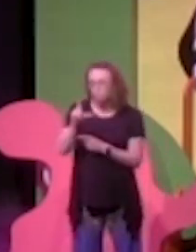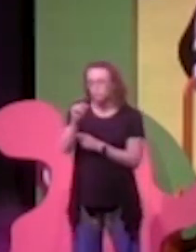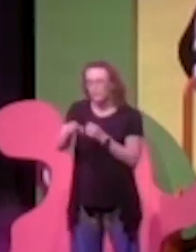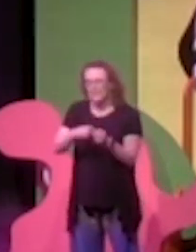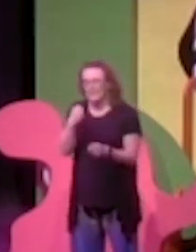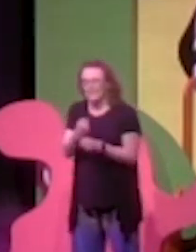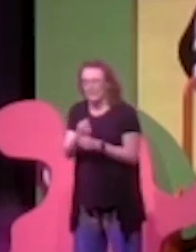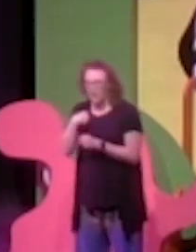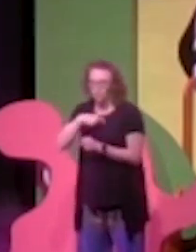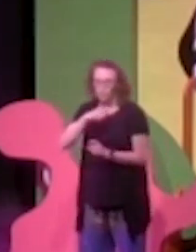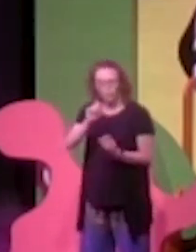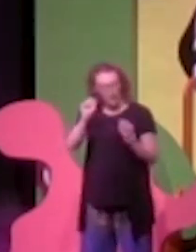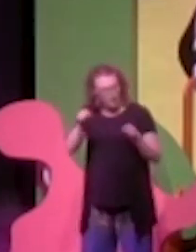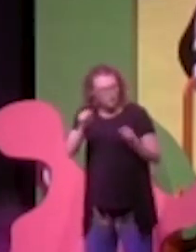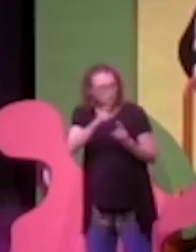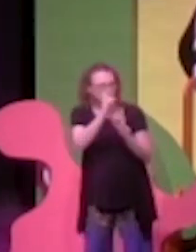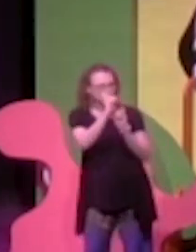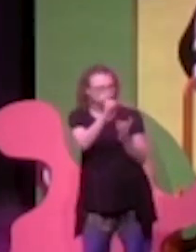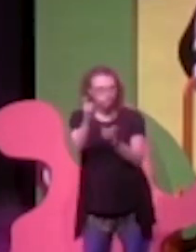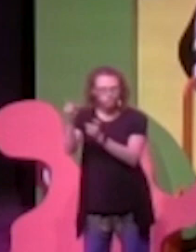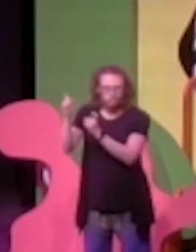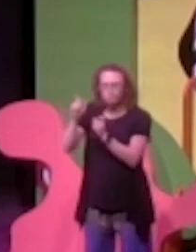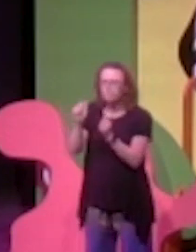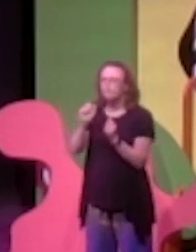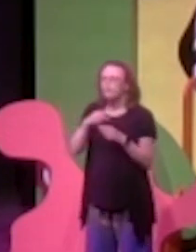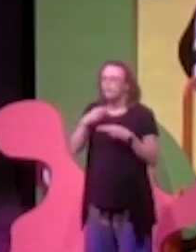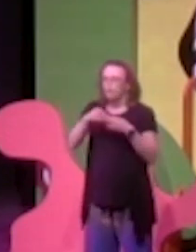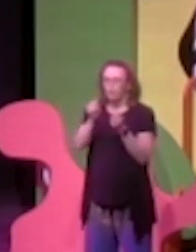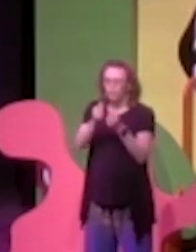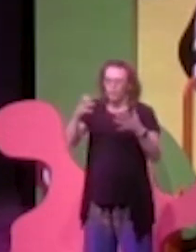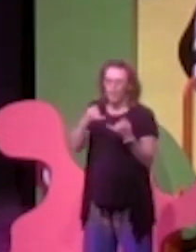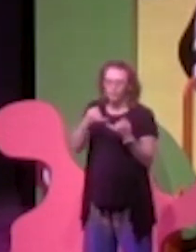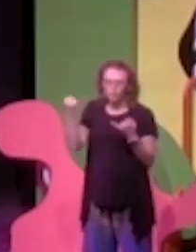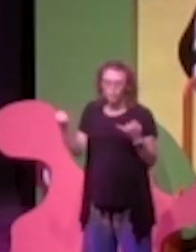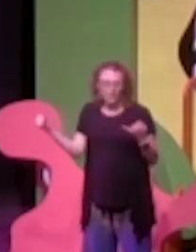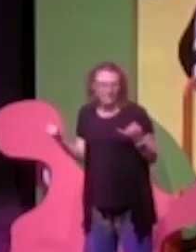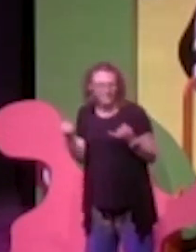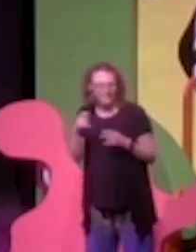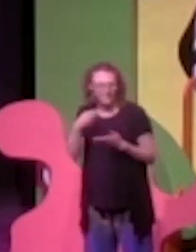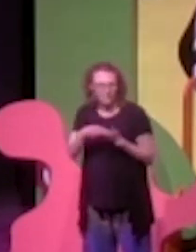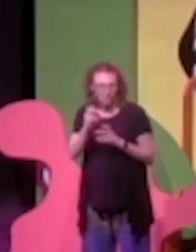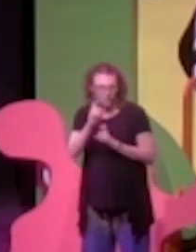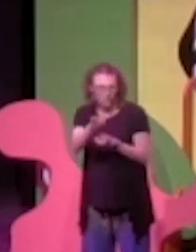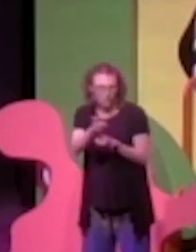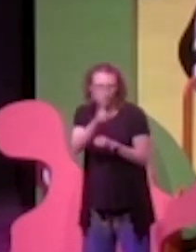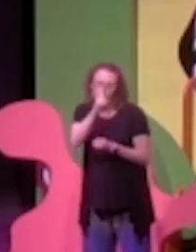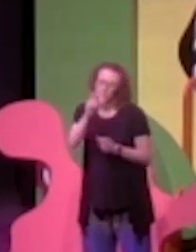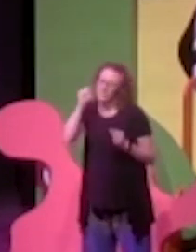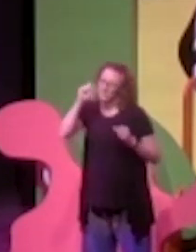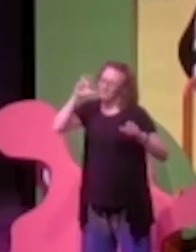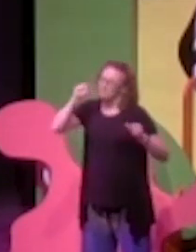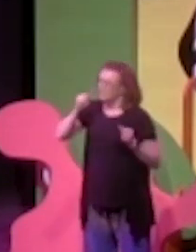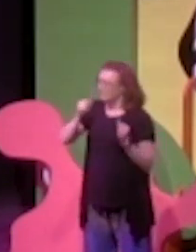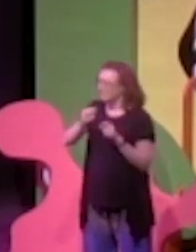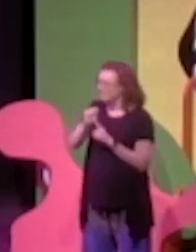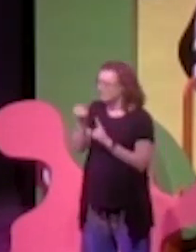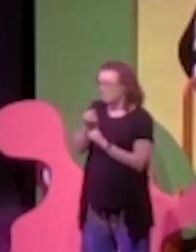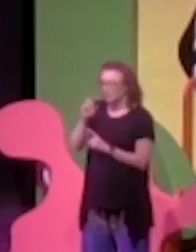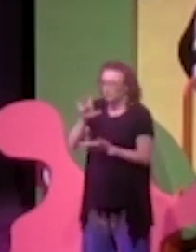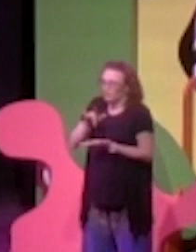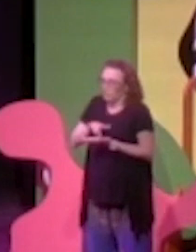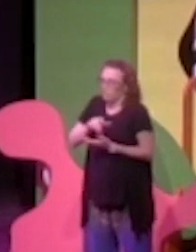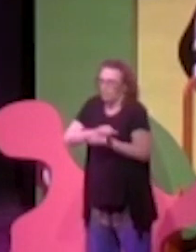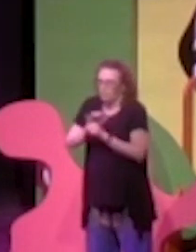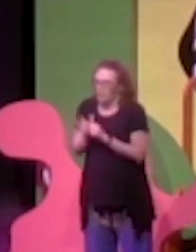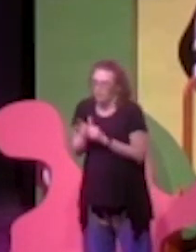strings, fellowships. So that was an amazing, I think, accomplishment right in the middle of the pandemic when artists just didn't even have a